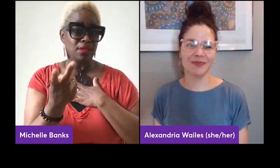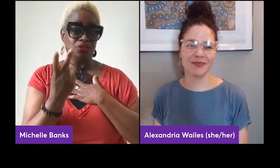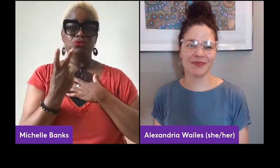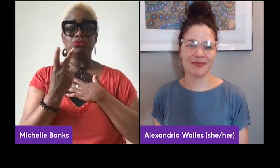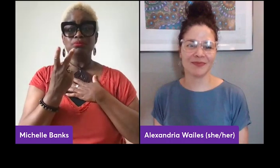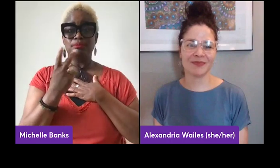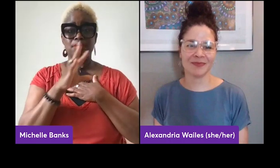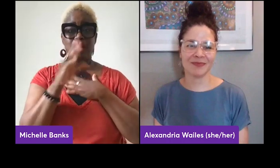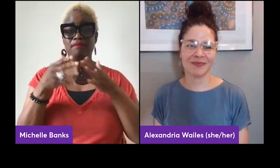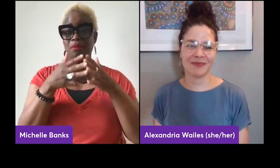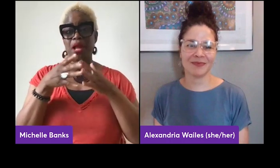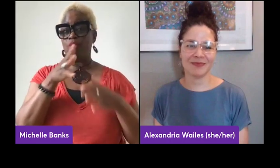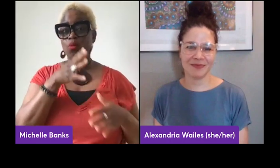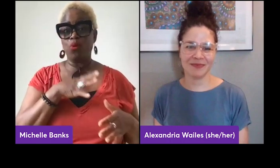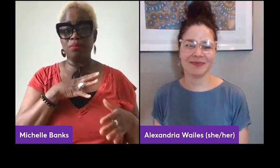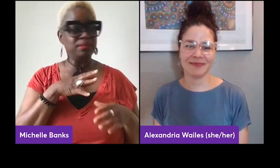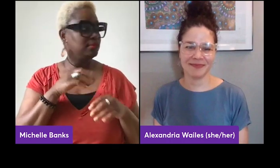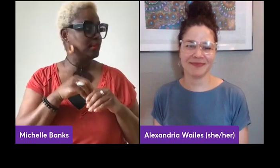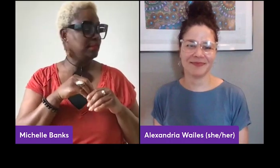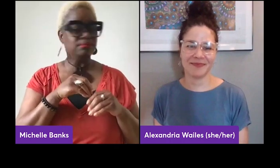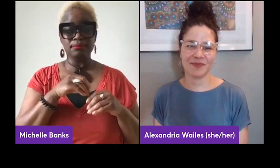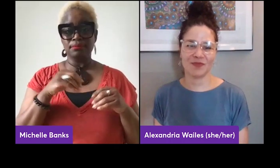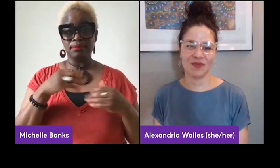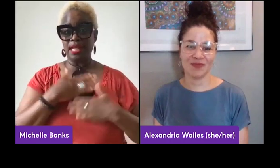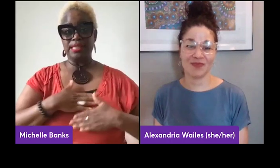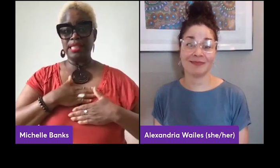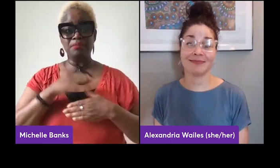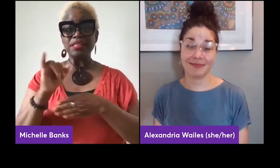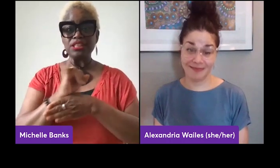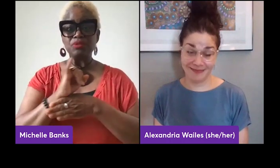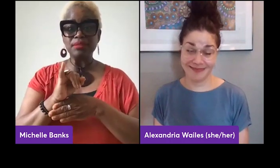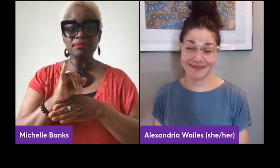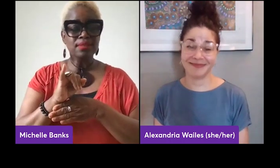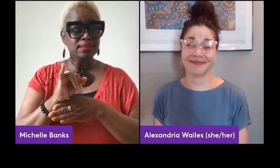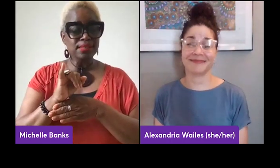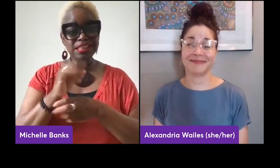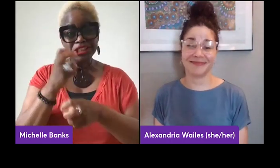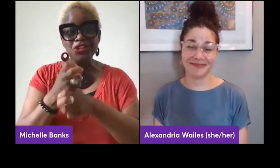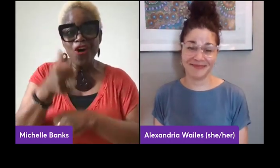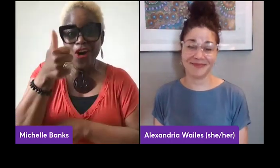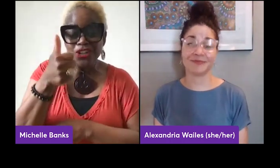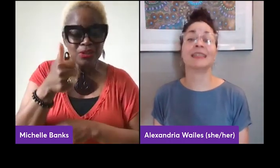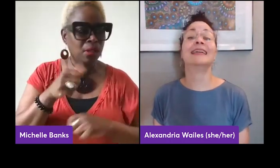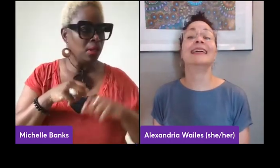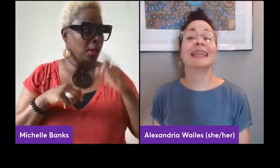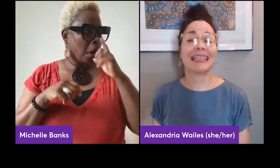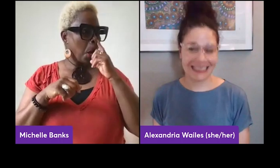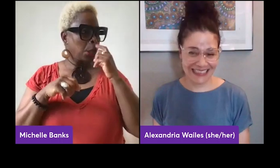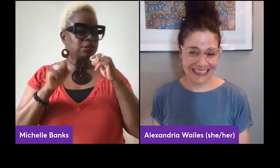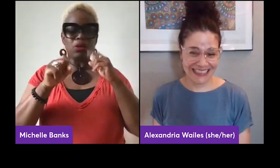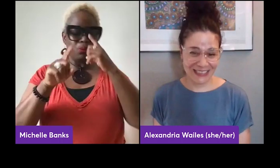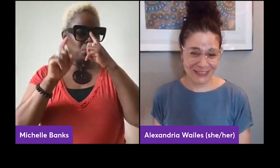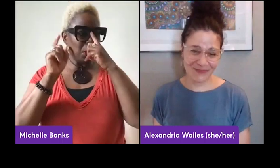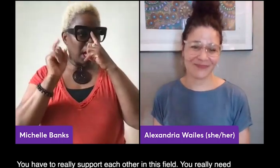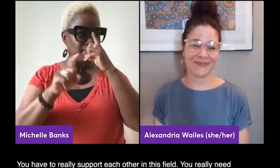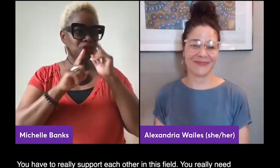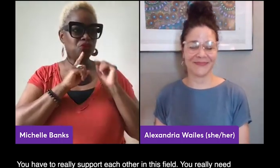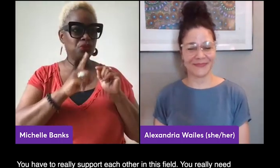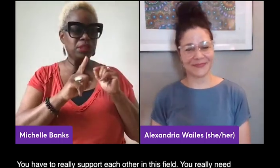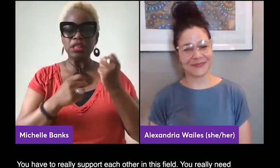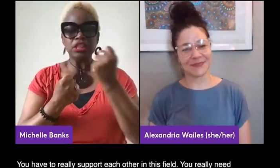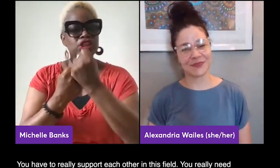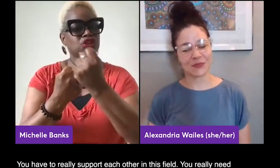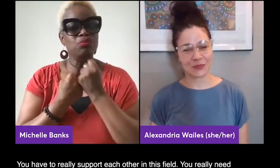It's important because we are two African-American women in the entertainment industry. That's harder. You have to